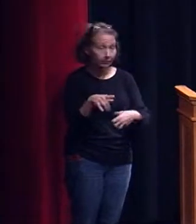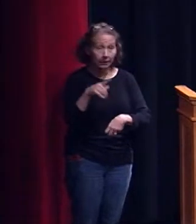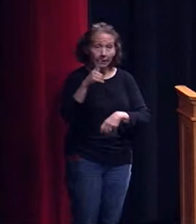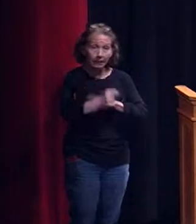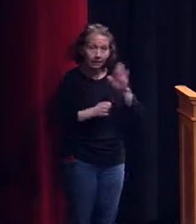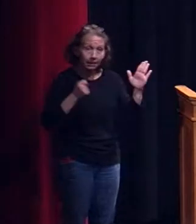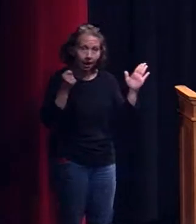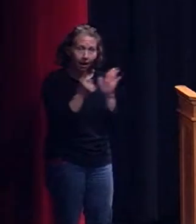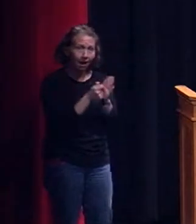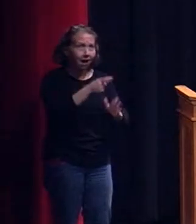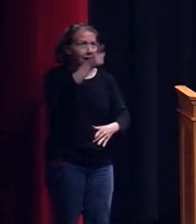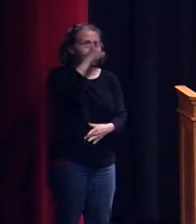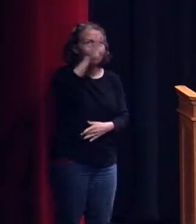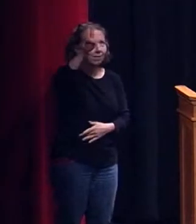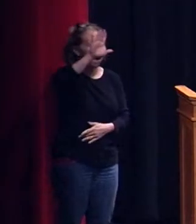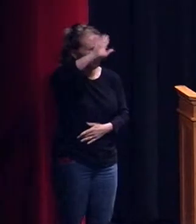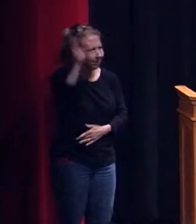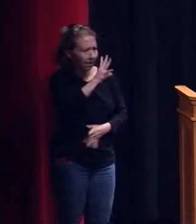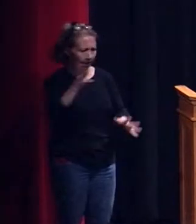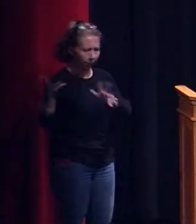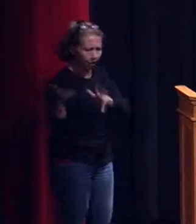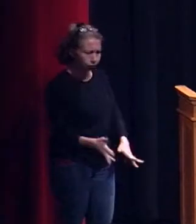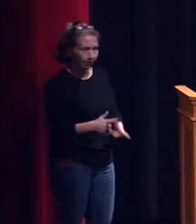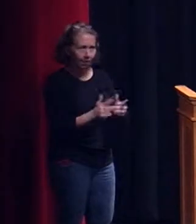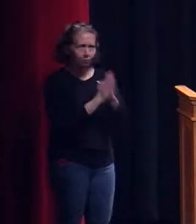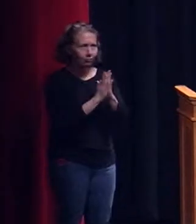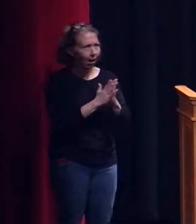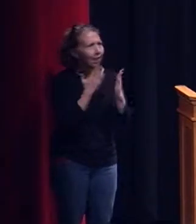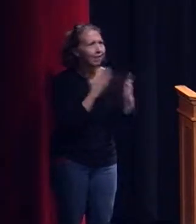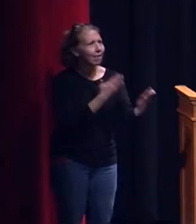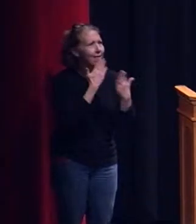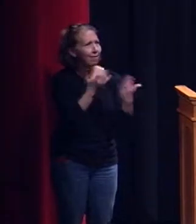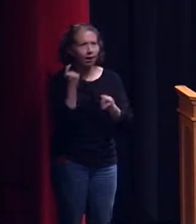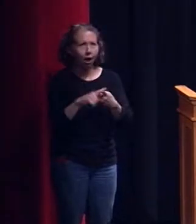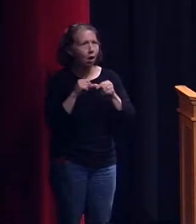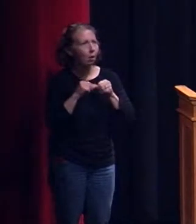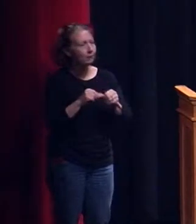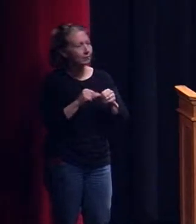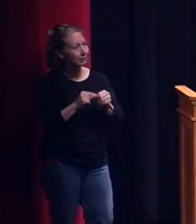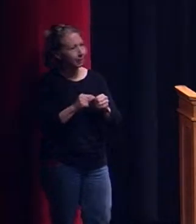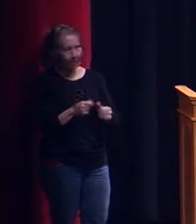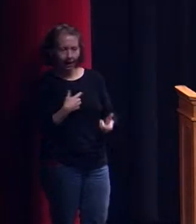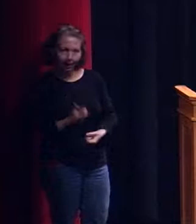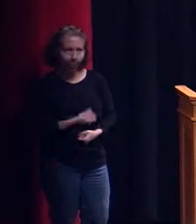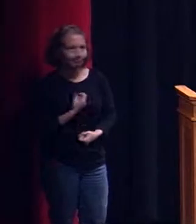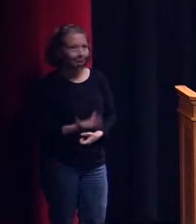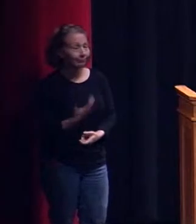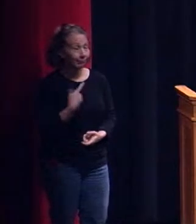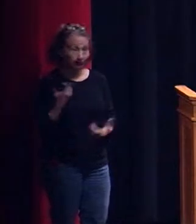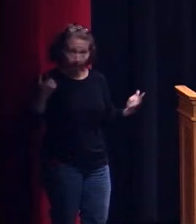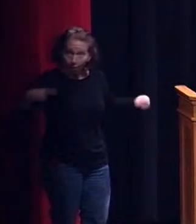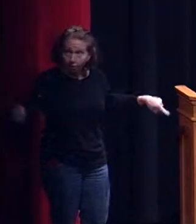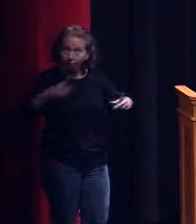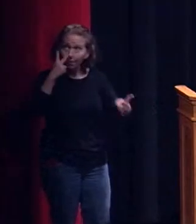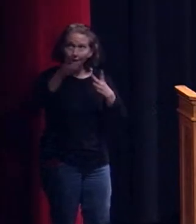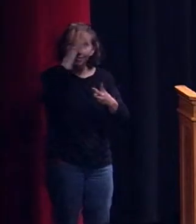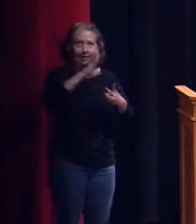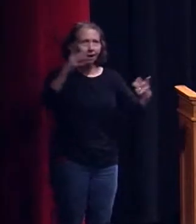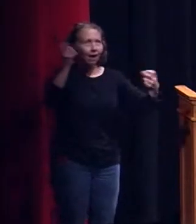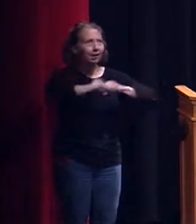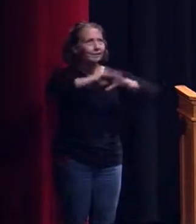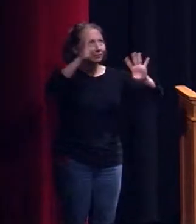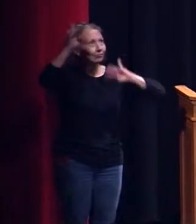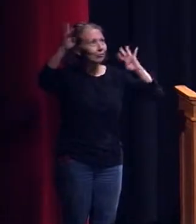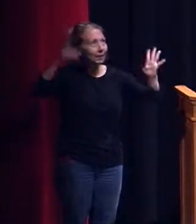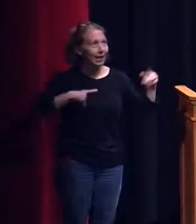Time in the making. God has never forsaken. Pray and give thanks all while I'm steady breaking down. Around me I see God's creations